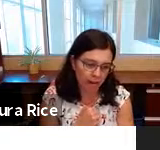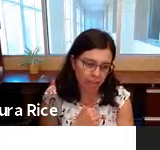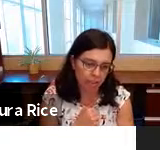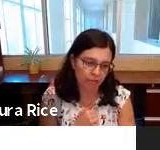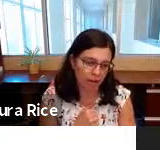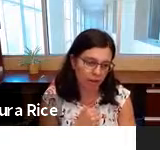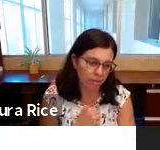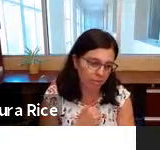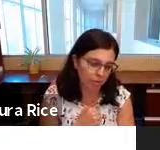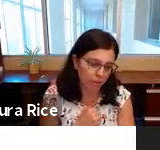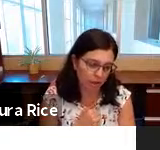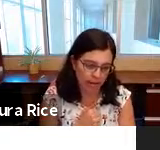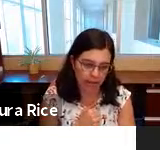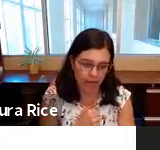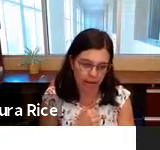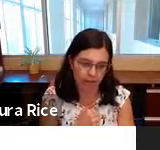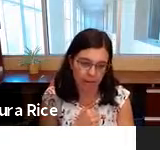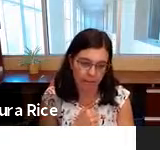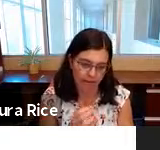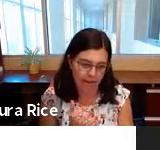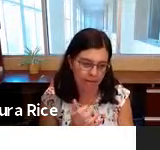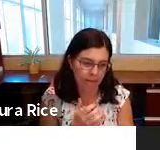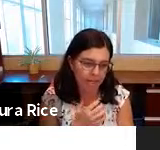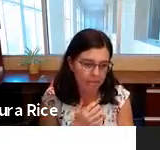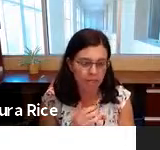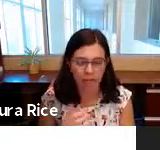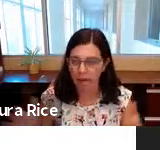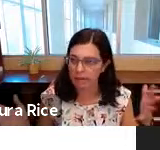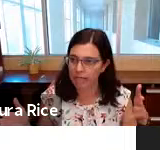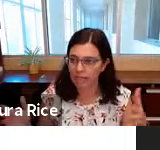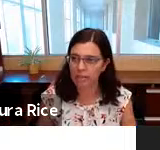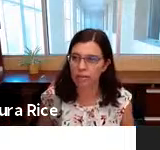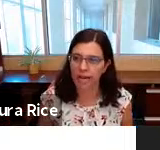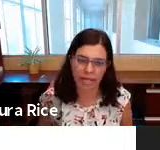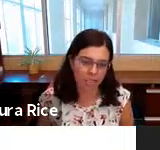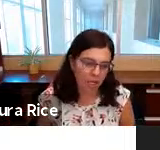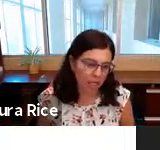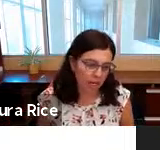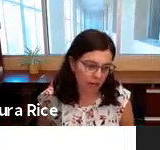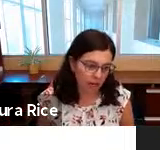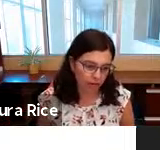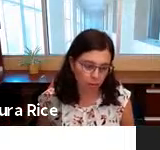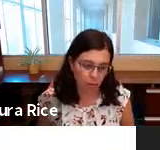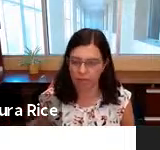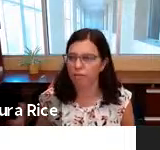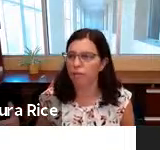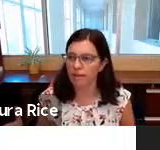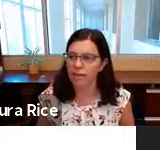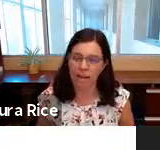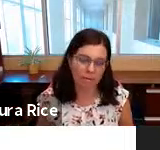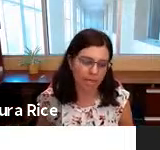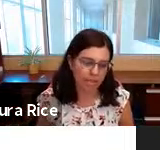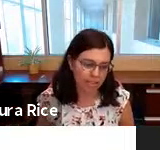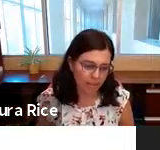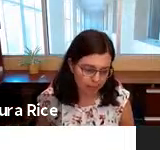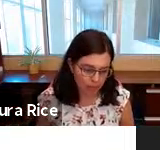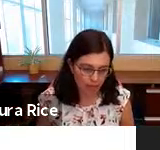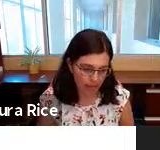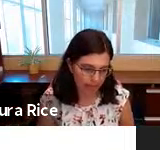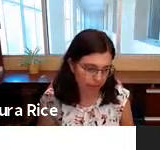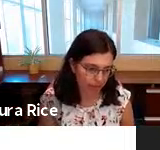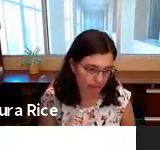found that after a fall, people were lying on the ground for about 9 minutes, but this did range from 1 to 45